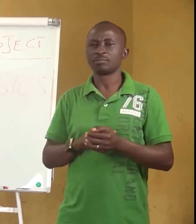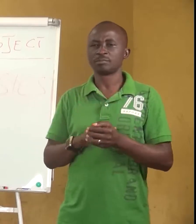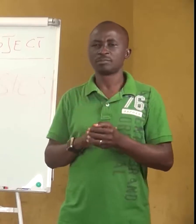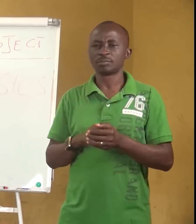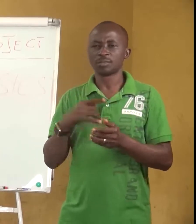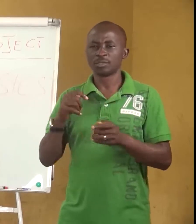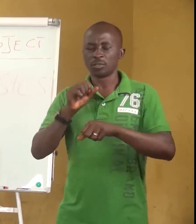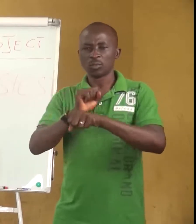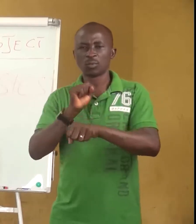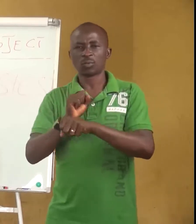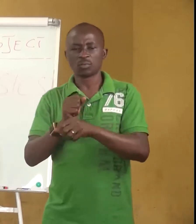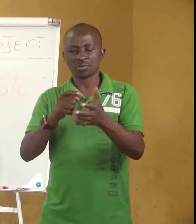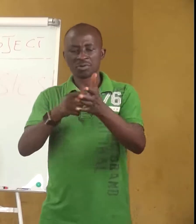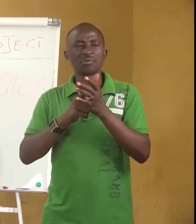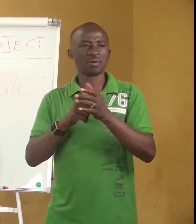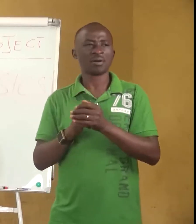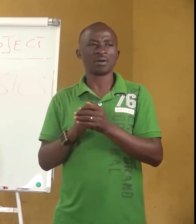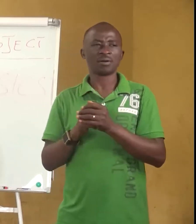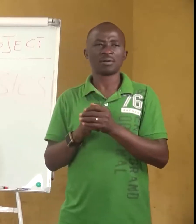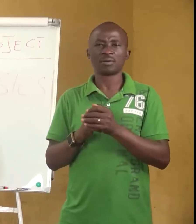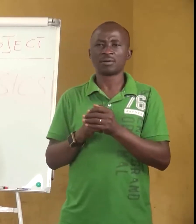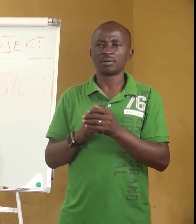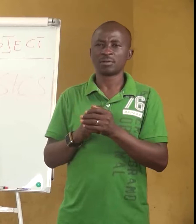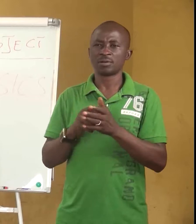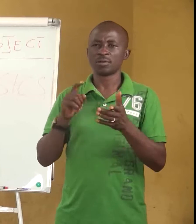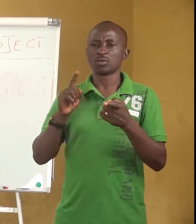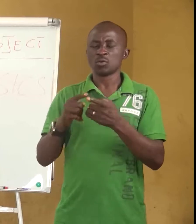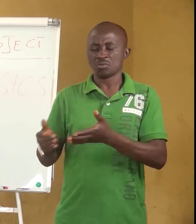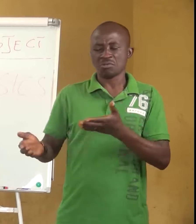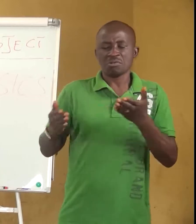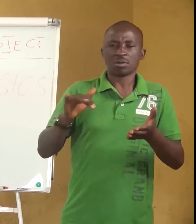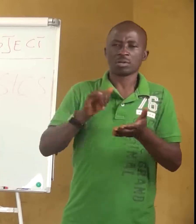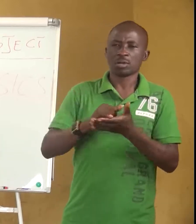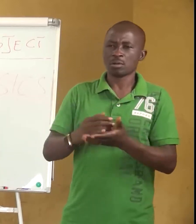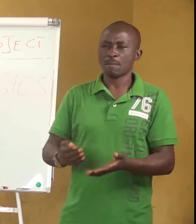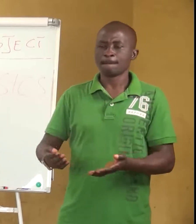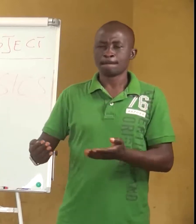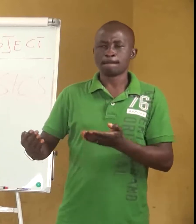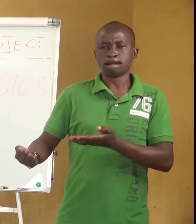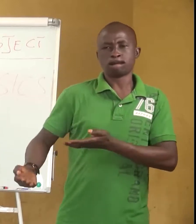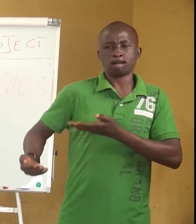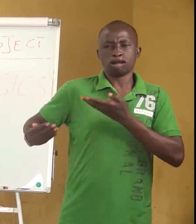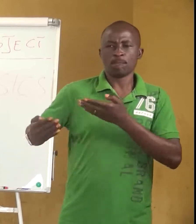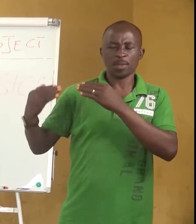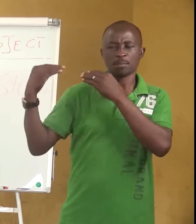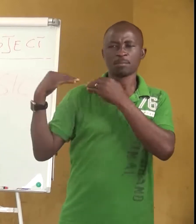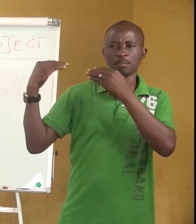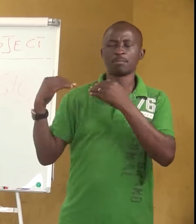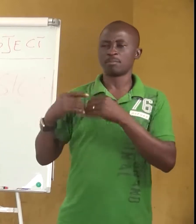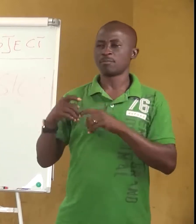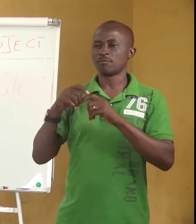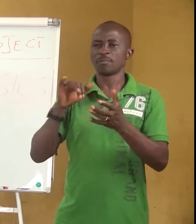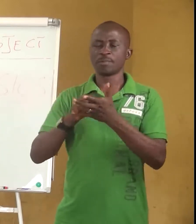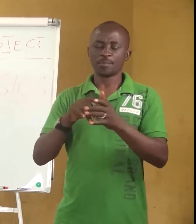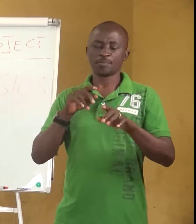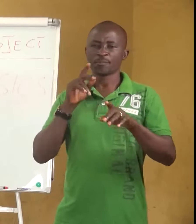the work required to carry that body from that point to a